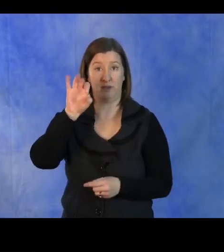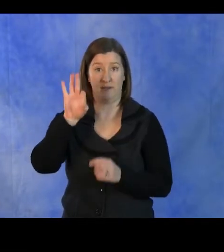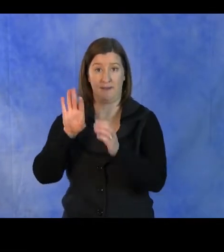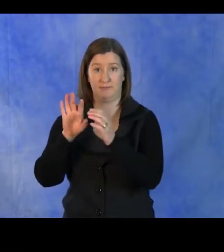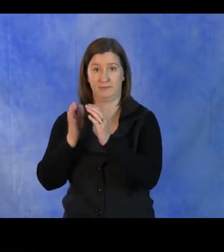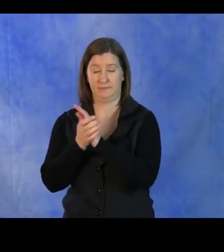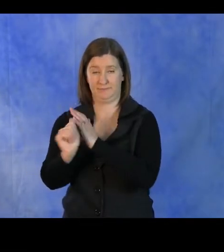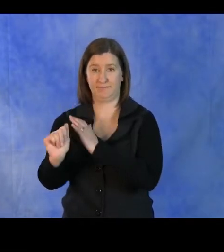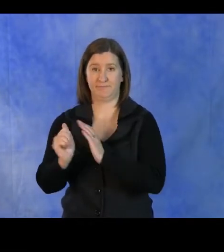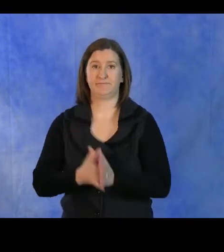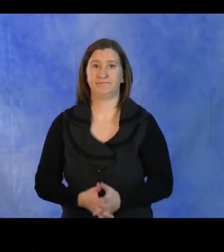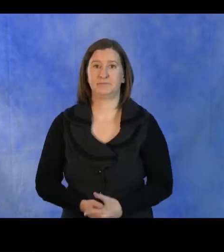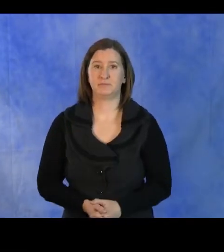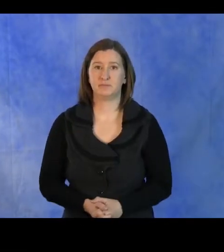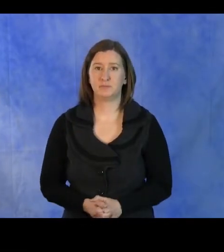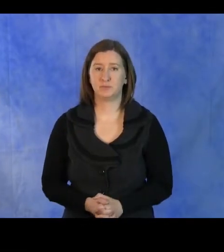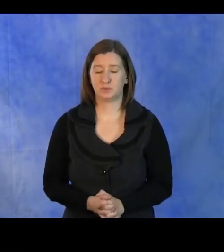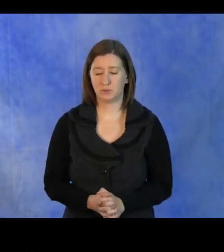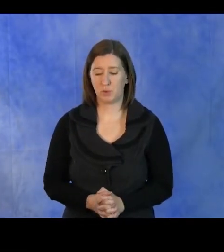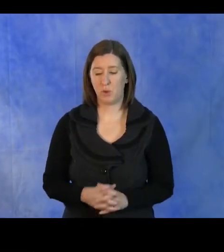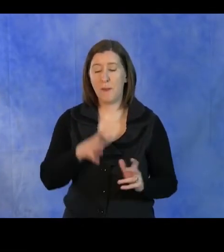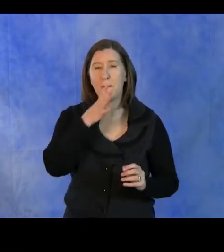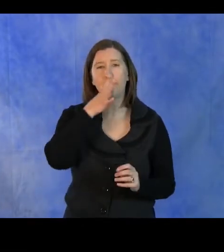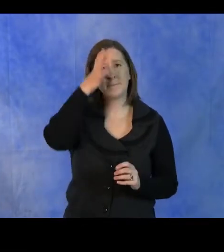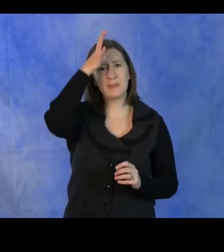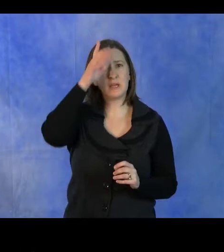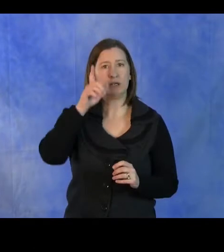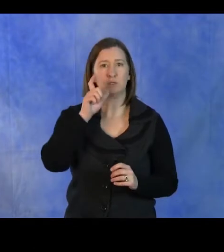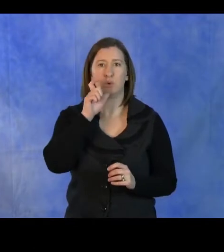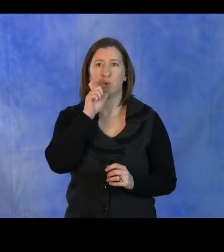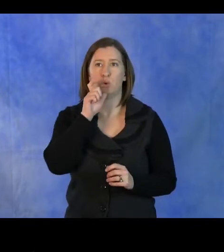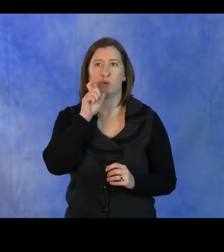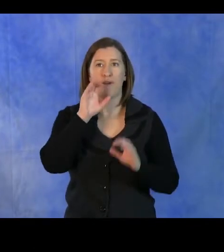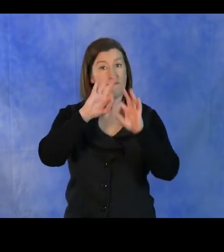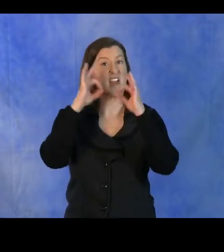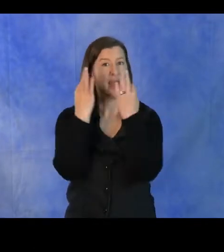they found that to be related to EF skills as well.